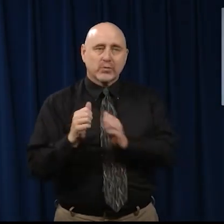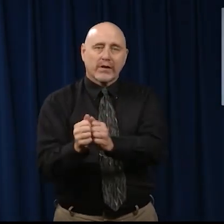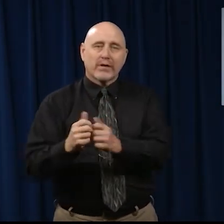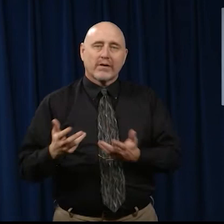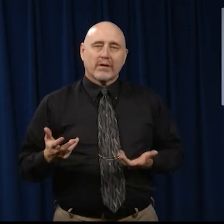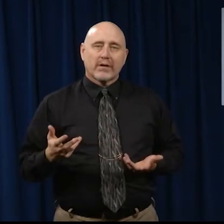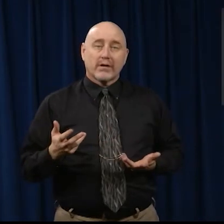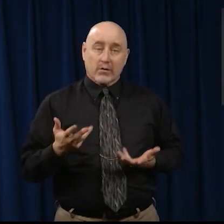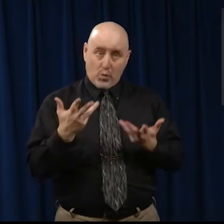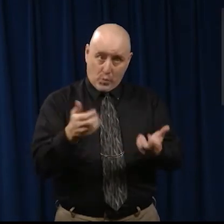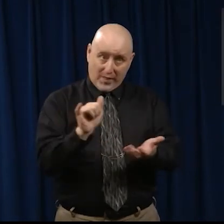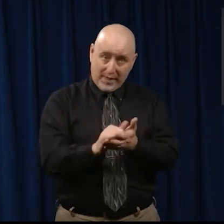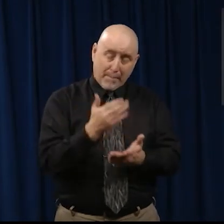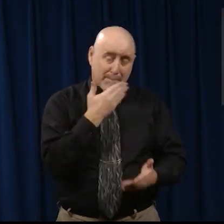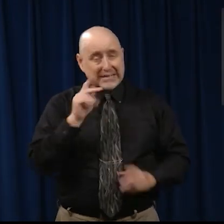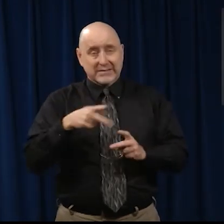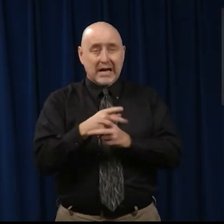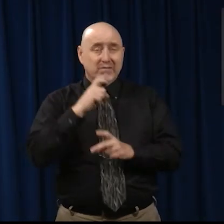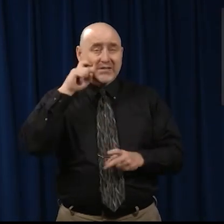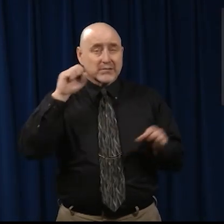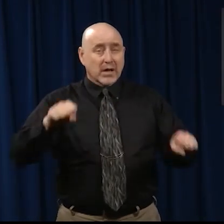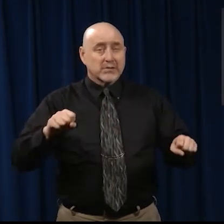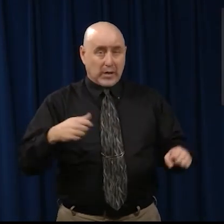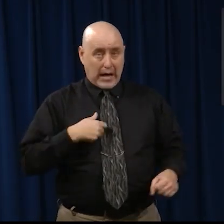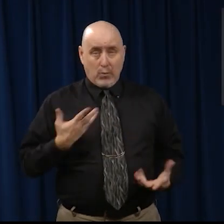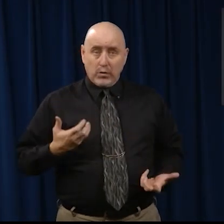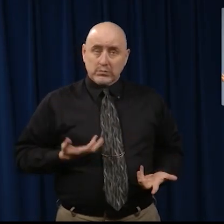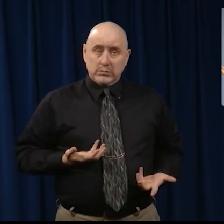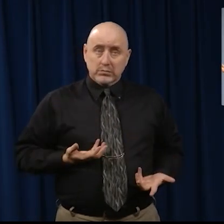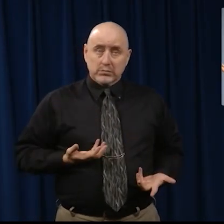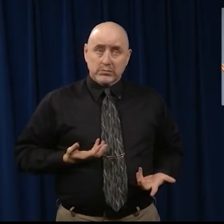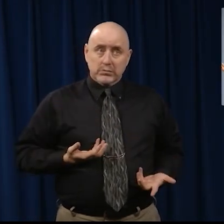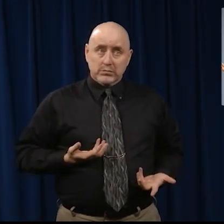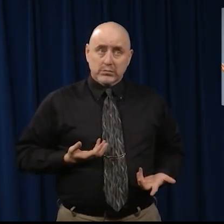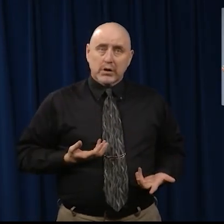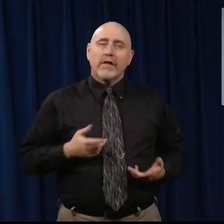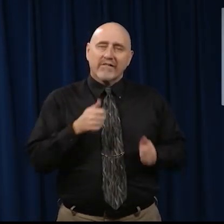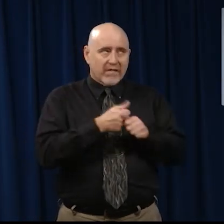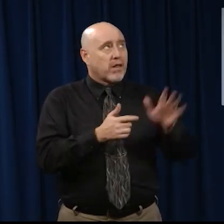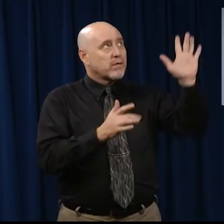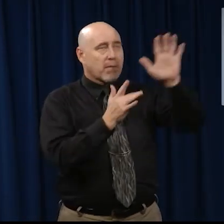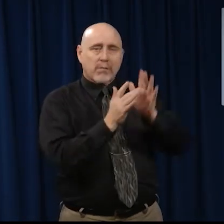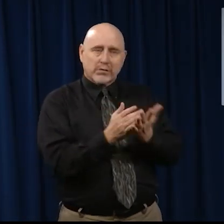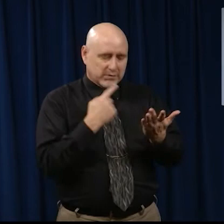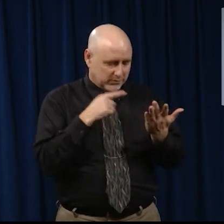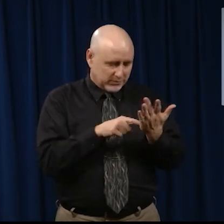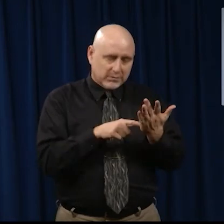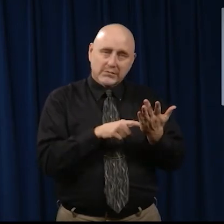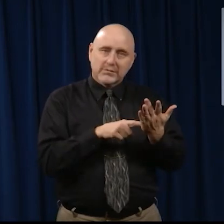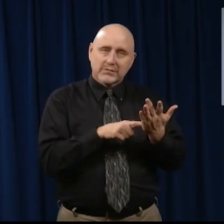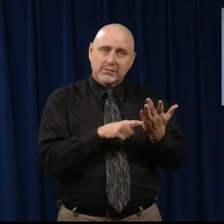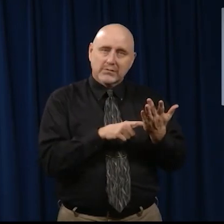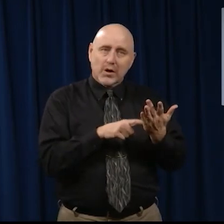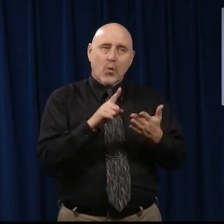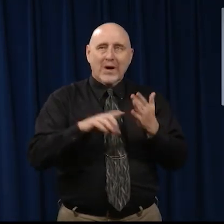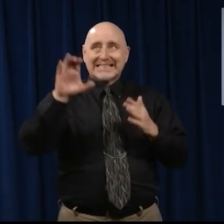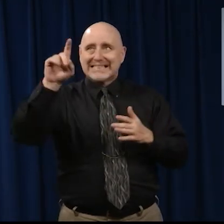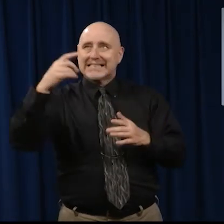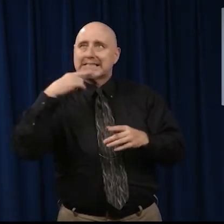men. Do you want to have the best sex possible? I do. Well, do exactly what the Bible says. Do exactly what the